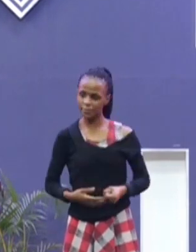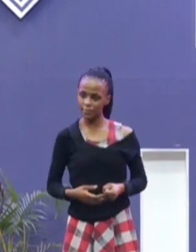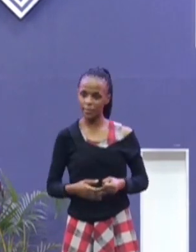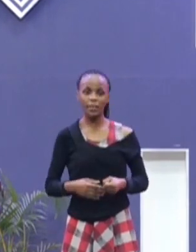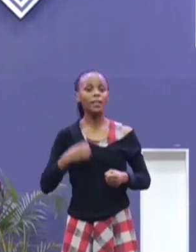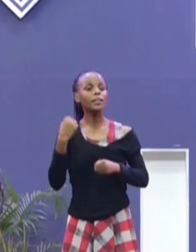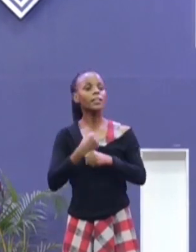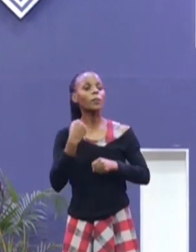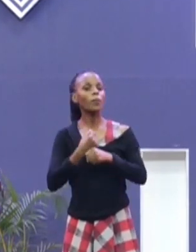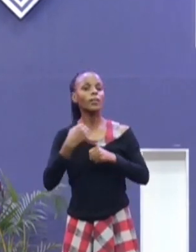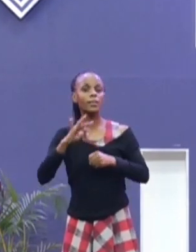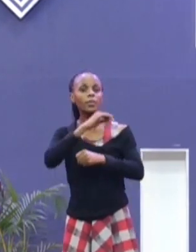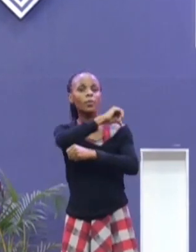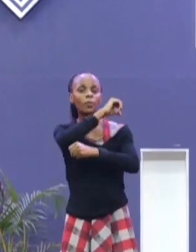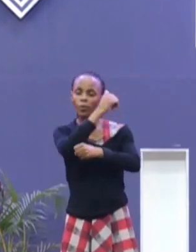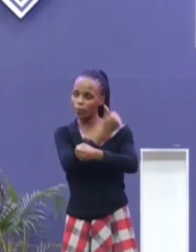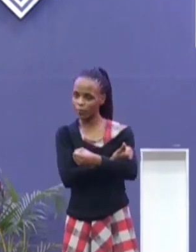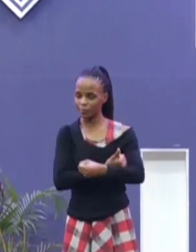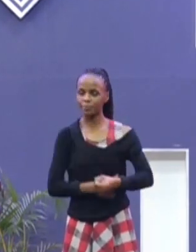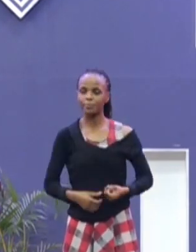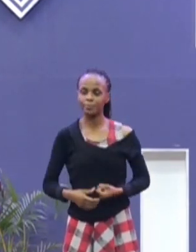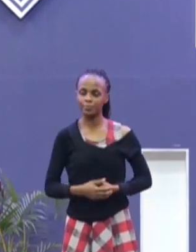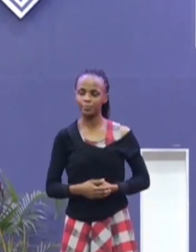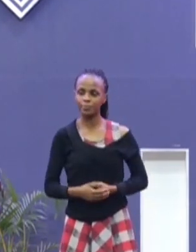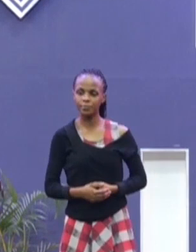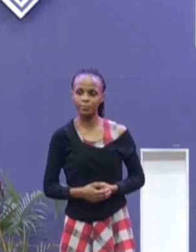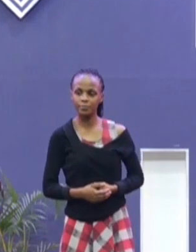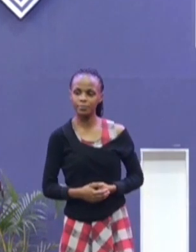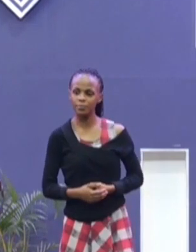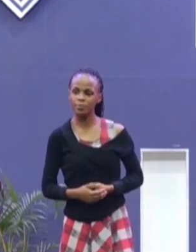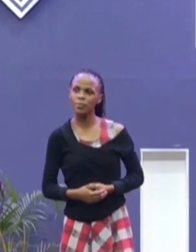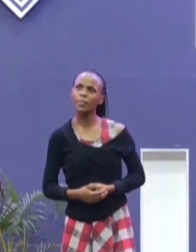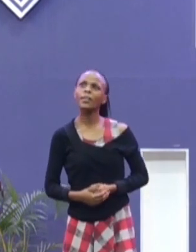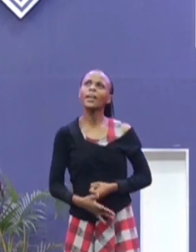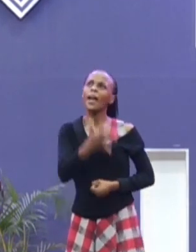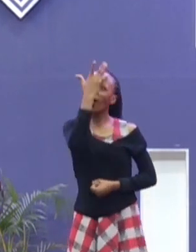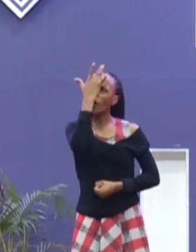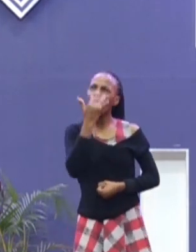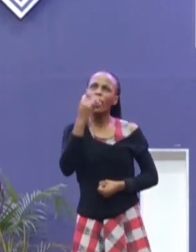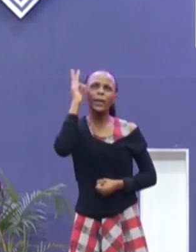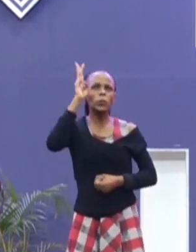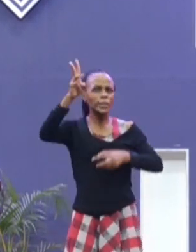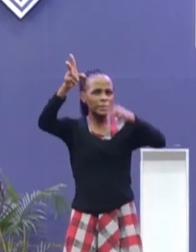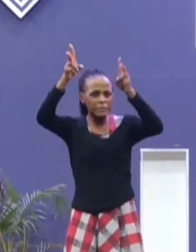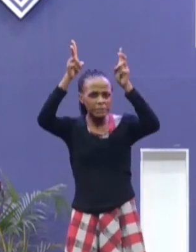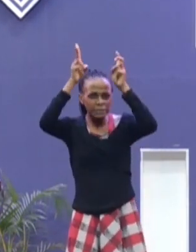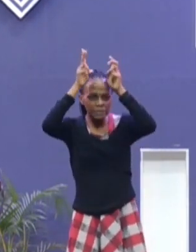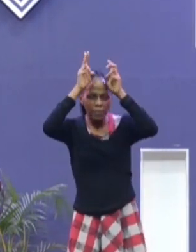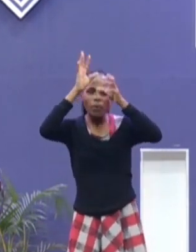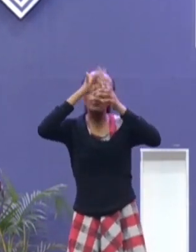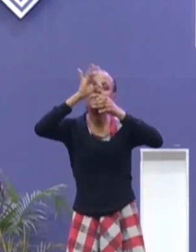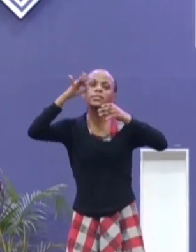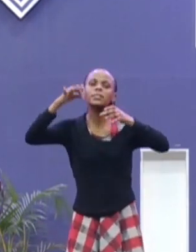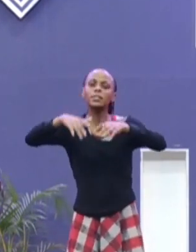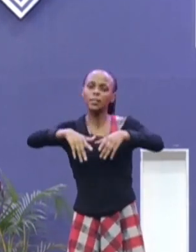The working of that authority. Okola kwa obuyinza obo. Why would demons have a